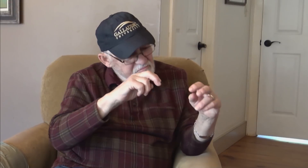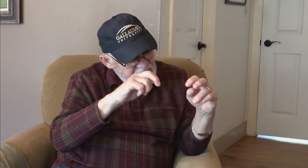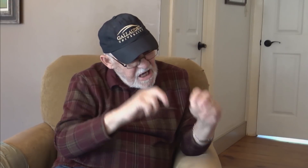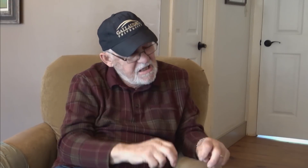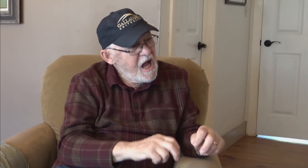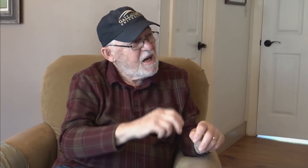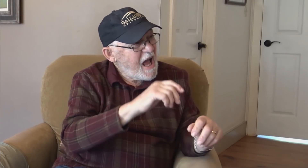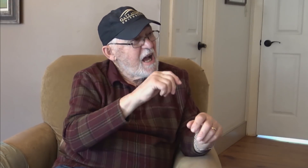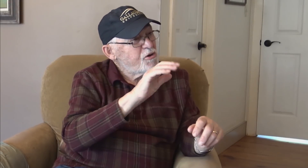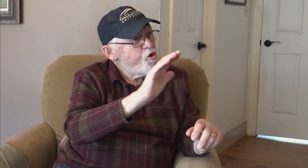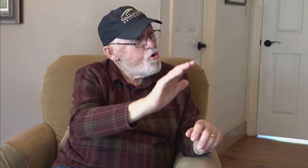for an interview.